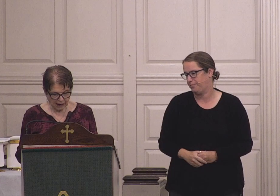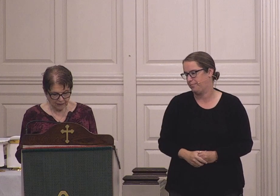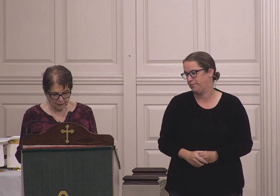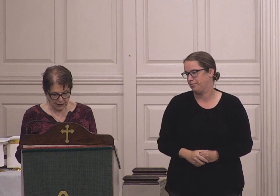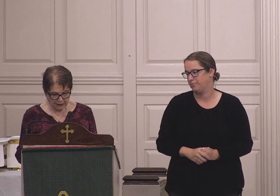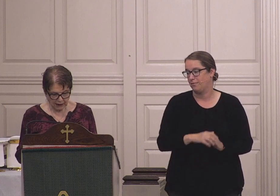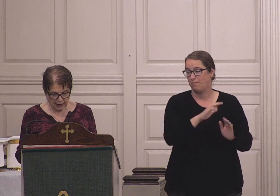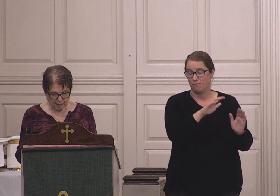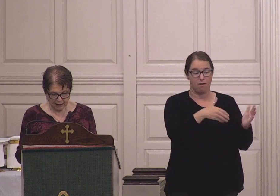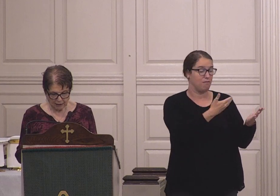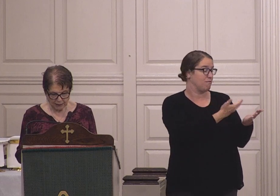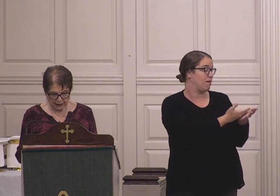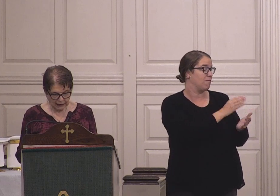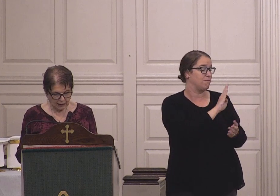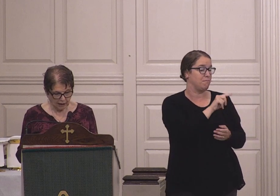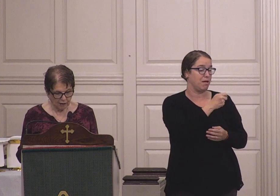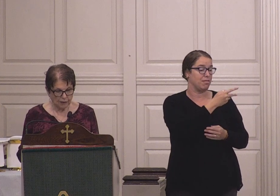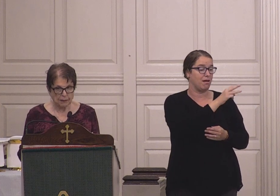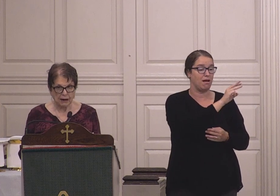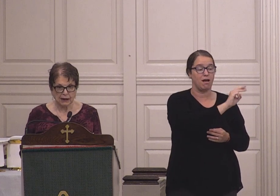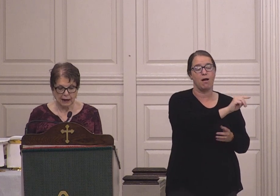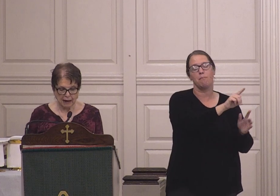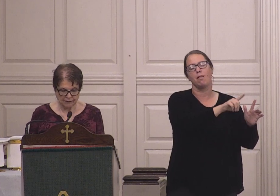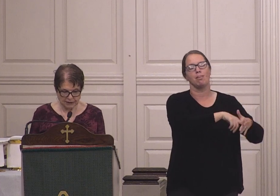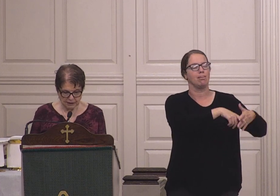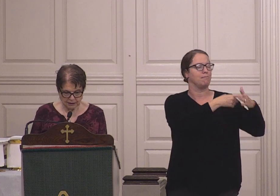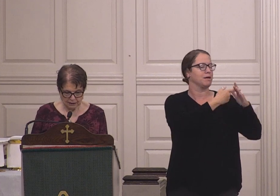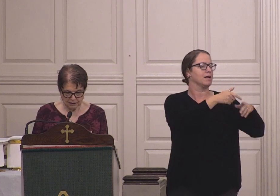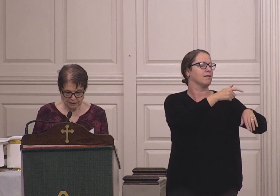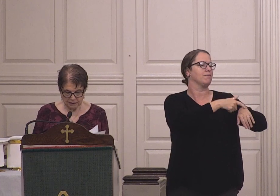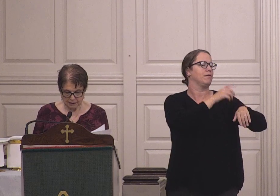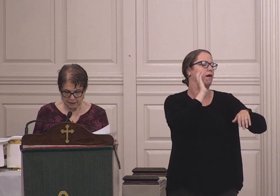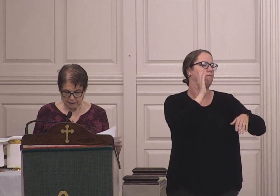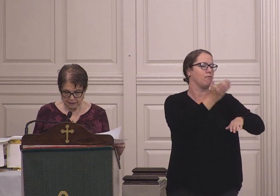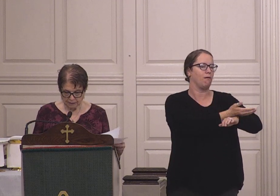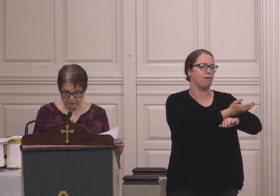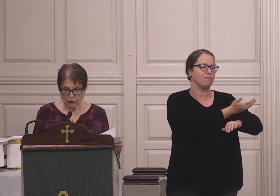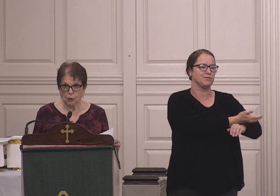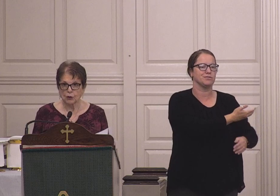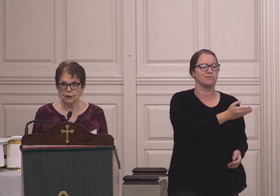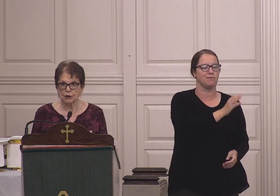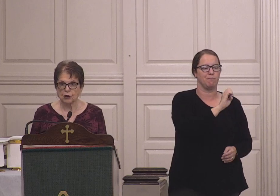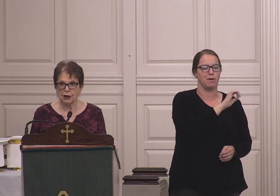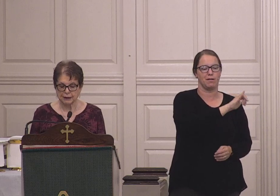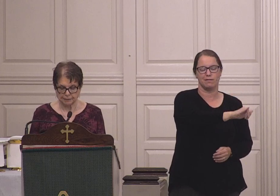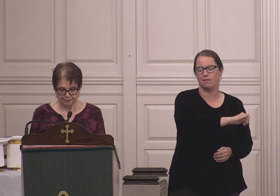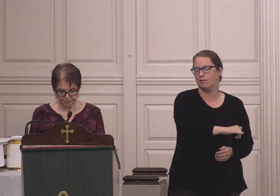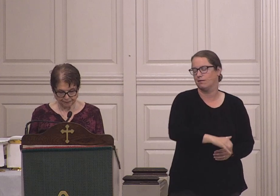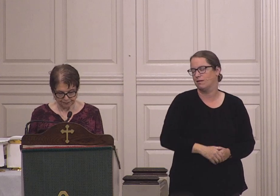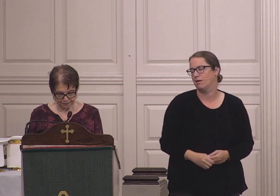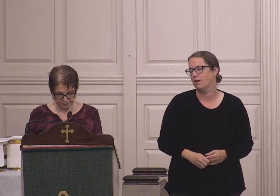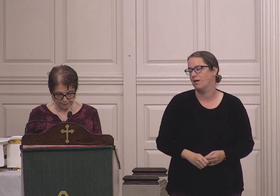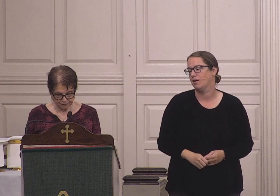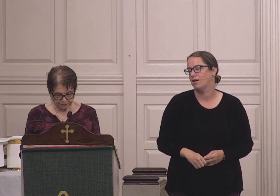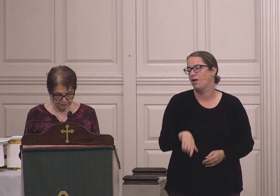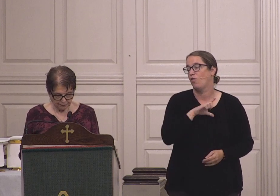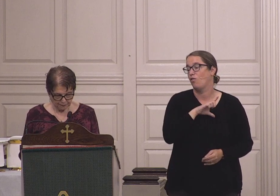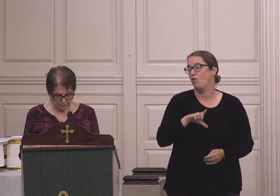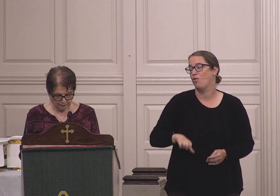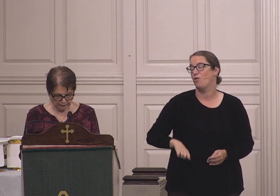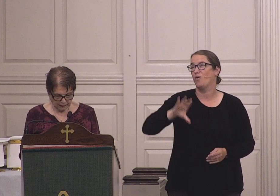They arrived in Bethlehem at the beginning of the barley harvest. The word of the Lord.